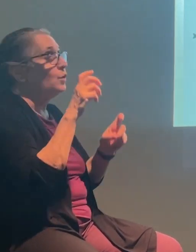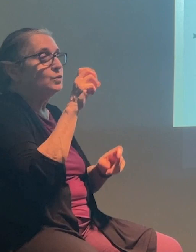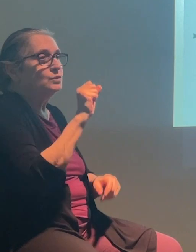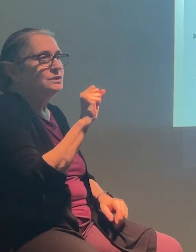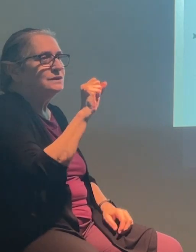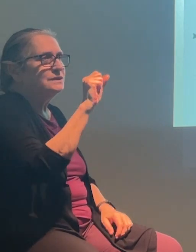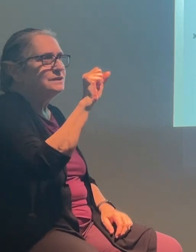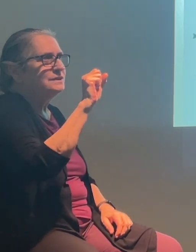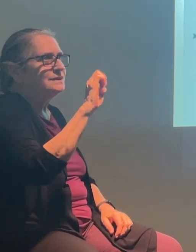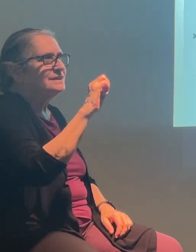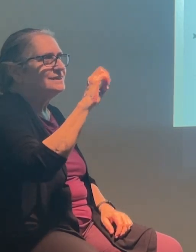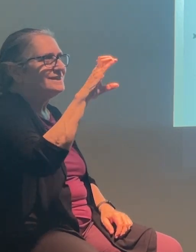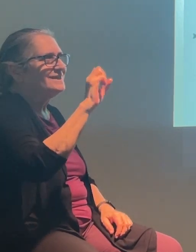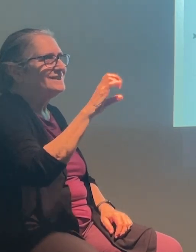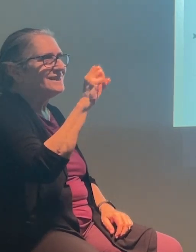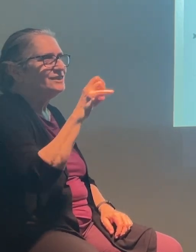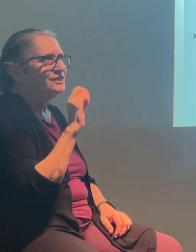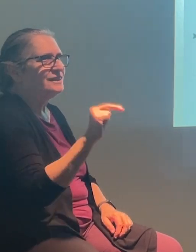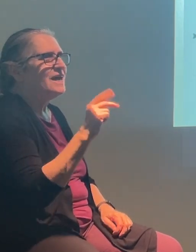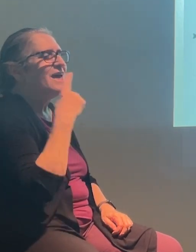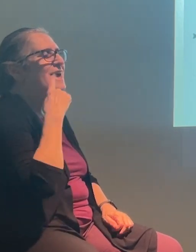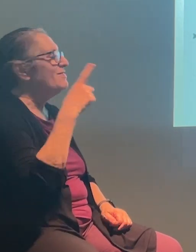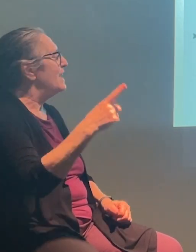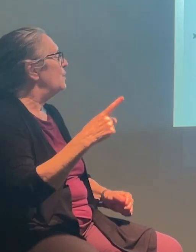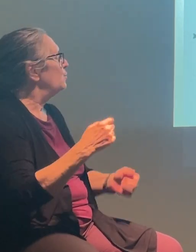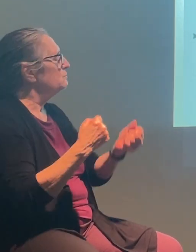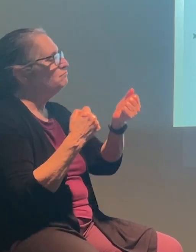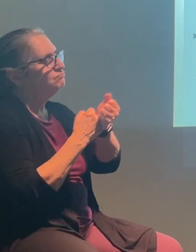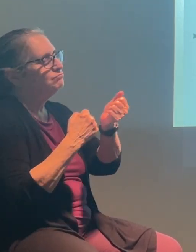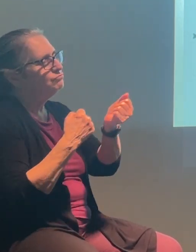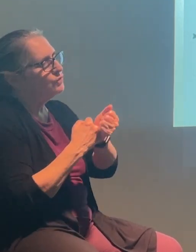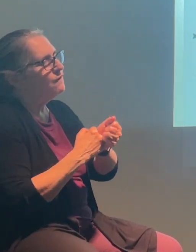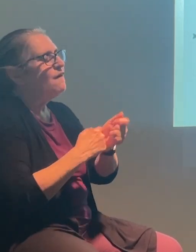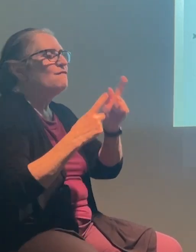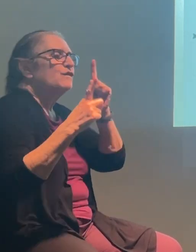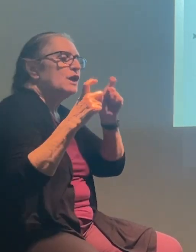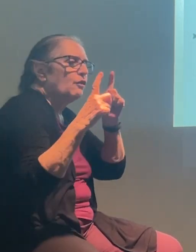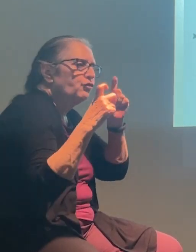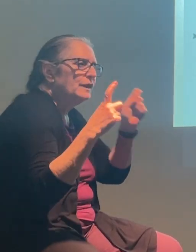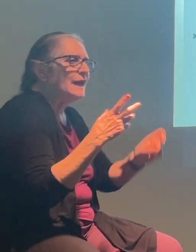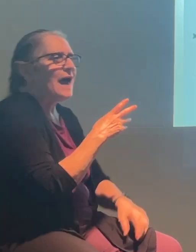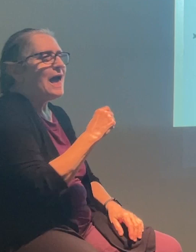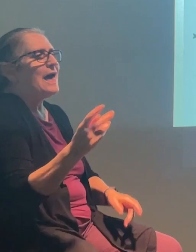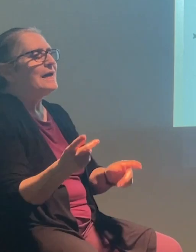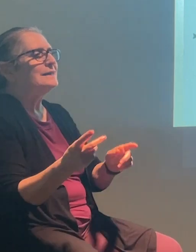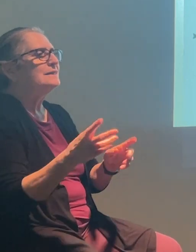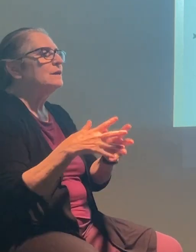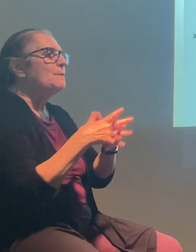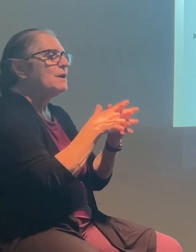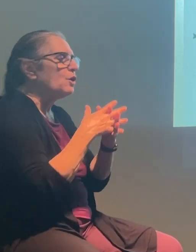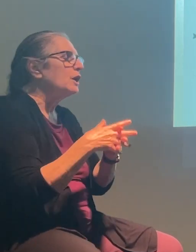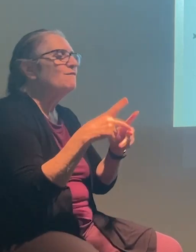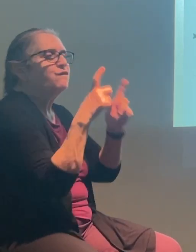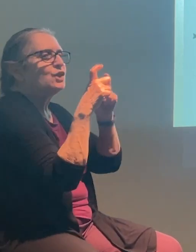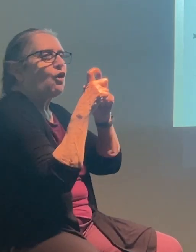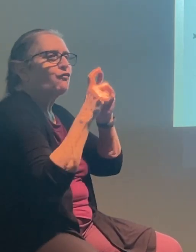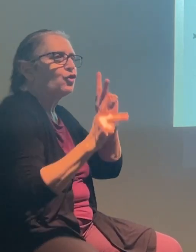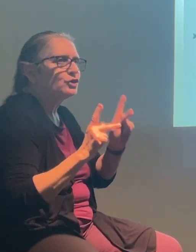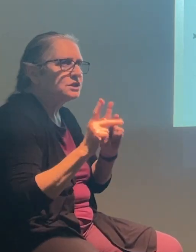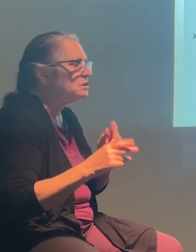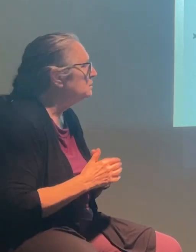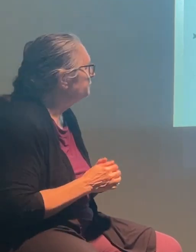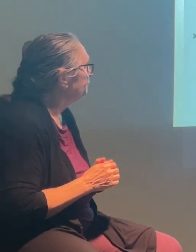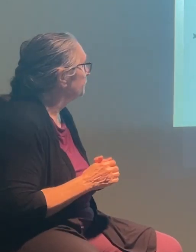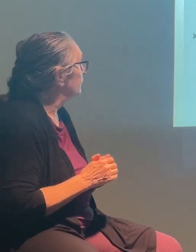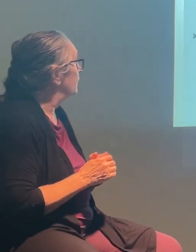would promote photography and photographers. And it's American photography and American photographers.